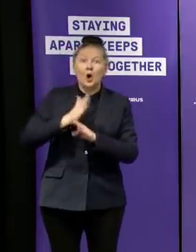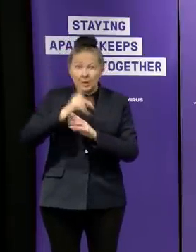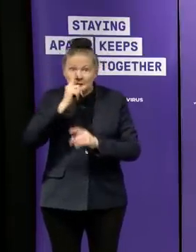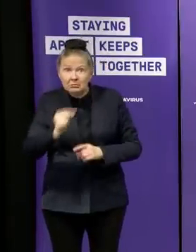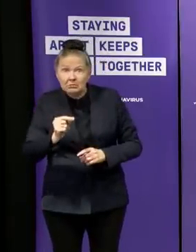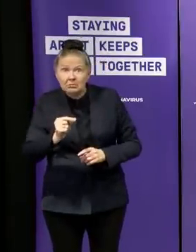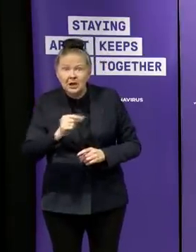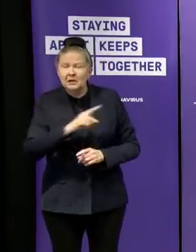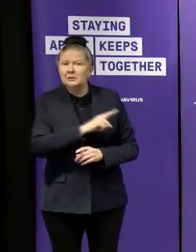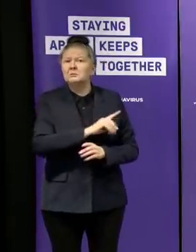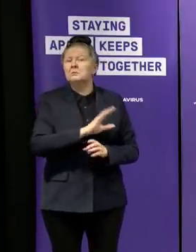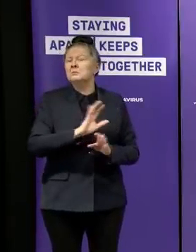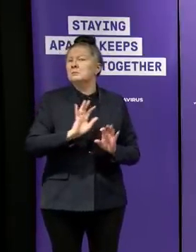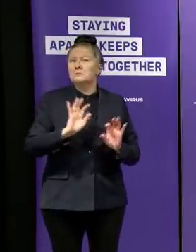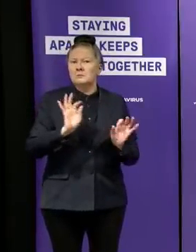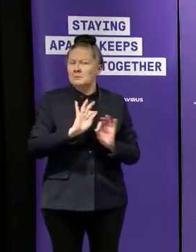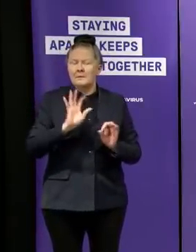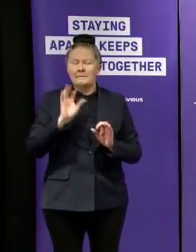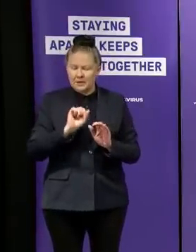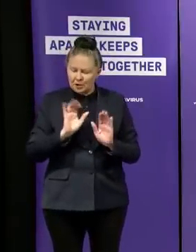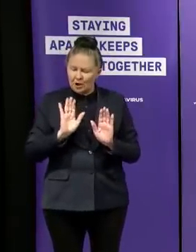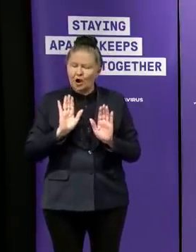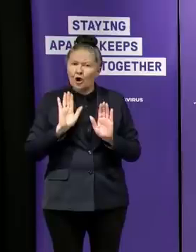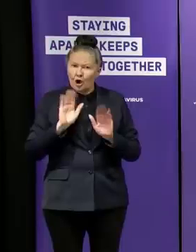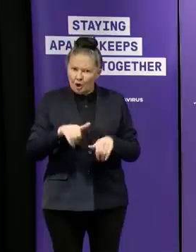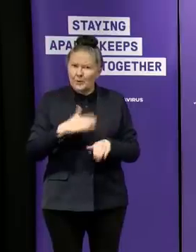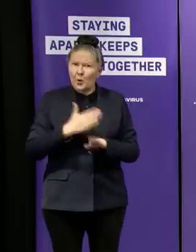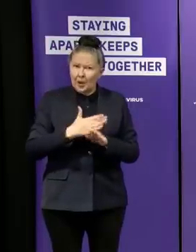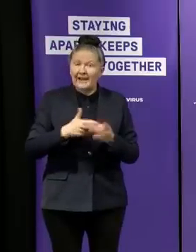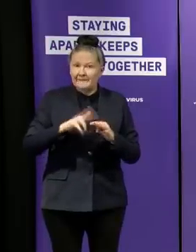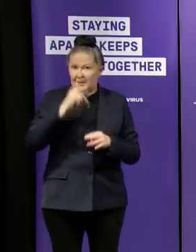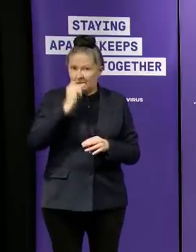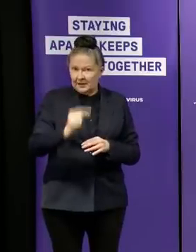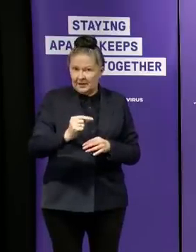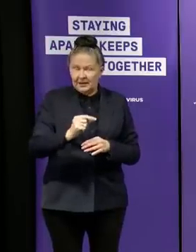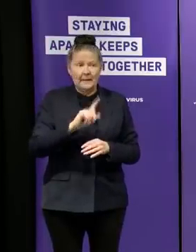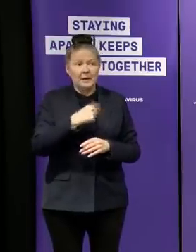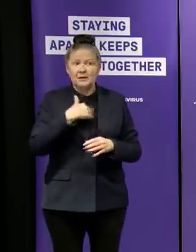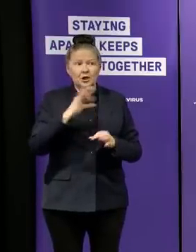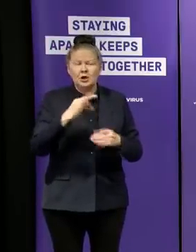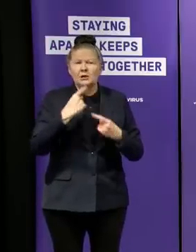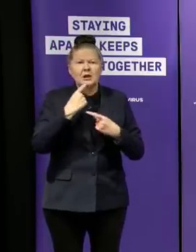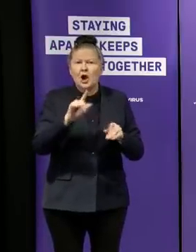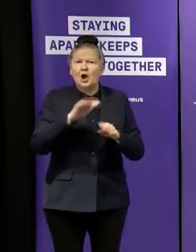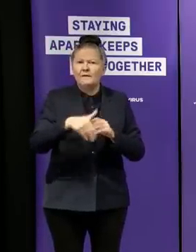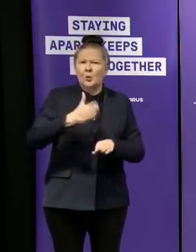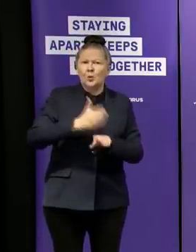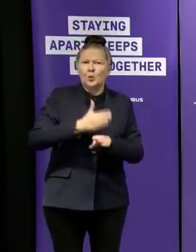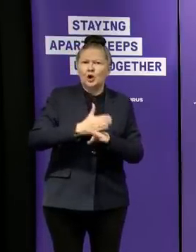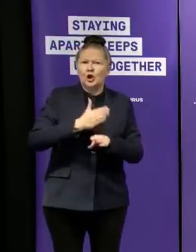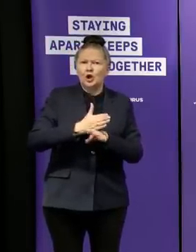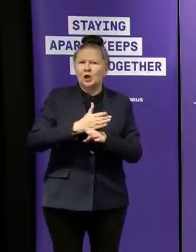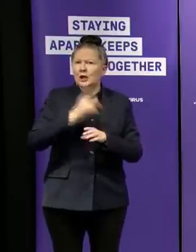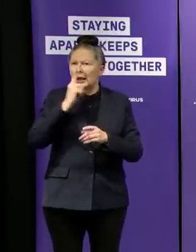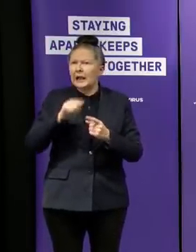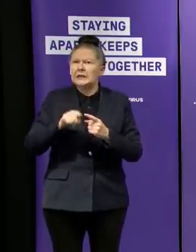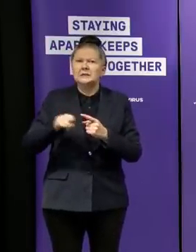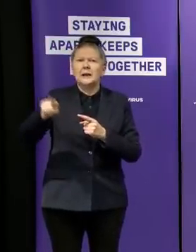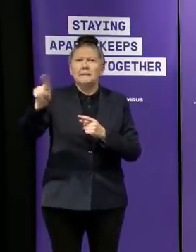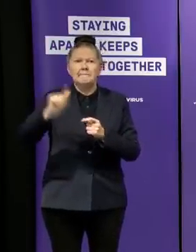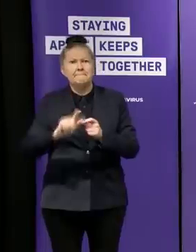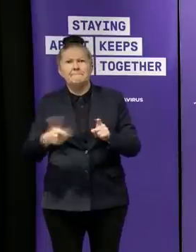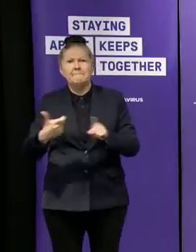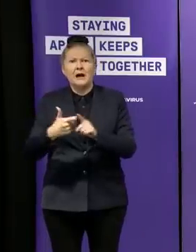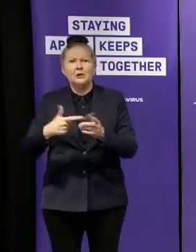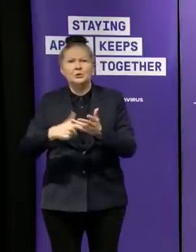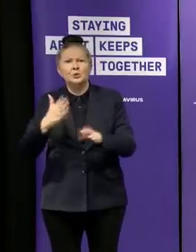work alone in an office as well? That, again, we're not announcing those things today. That's still some way off. If we can get people safely back